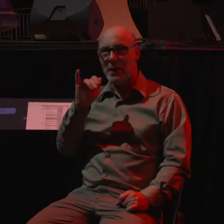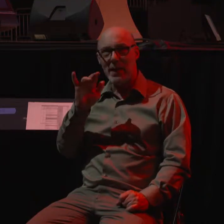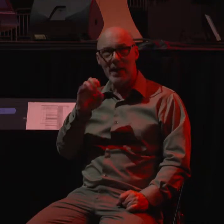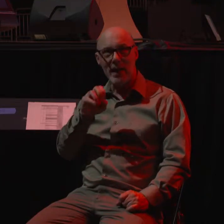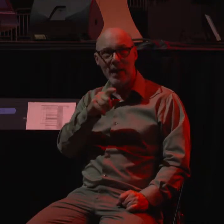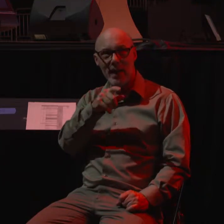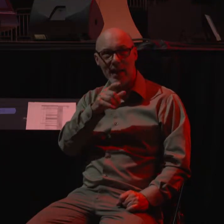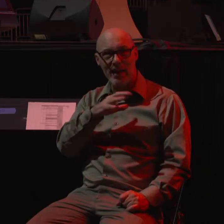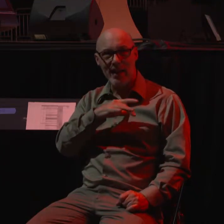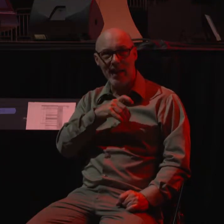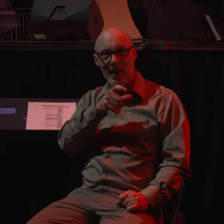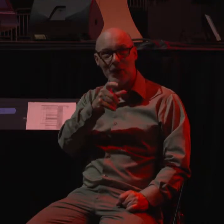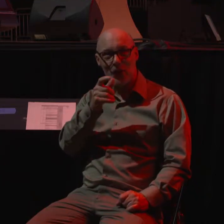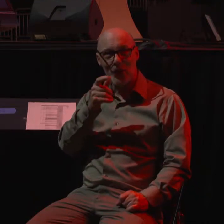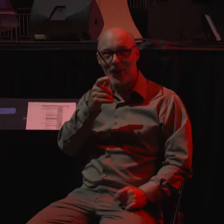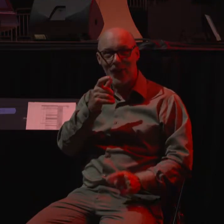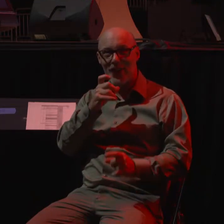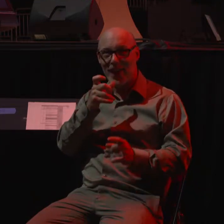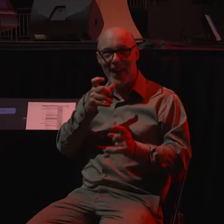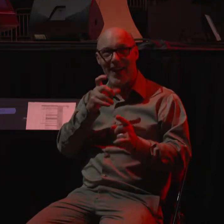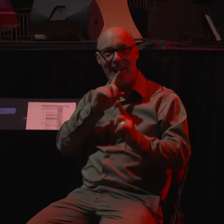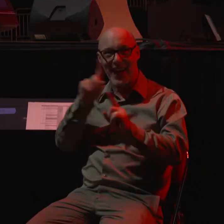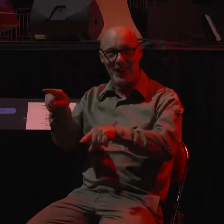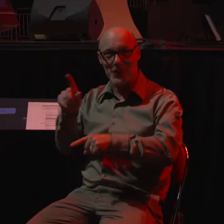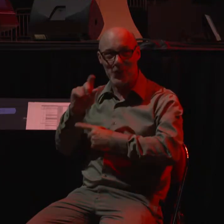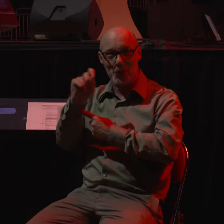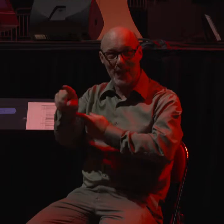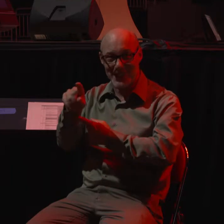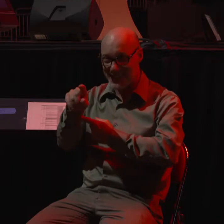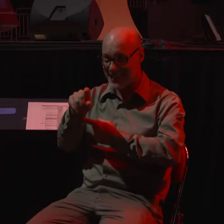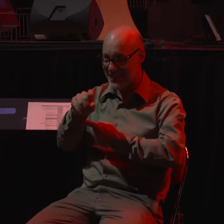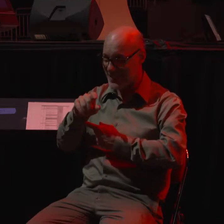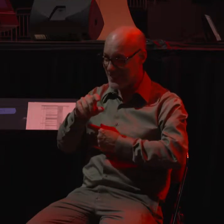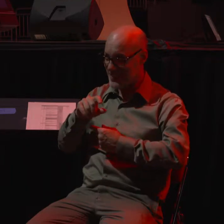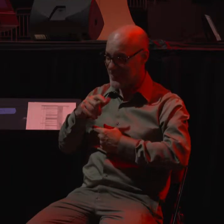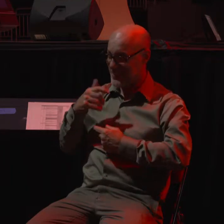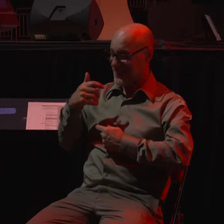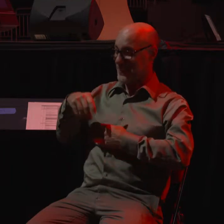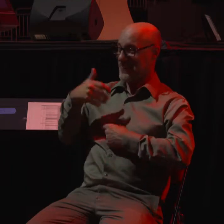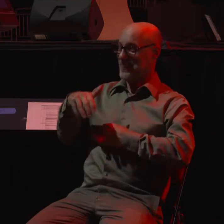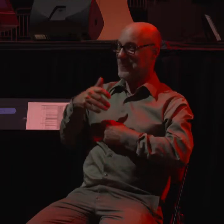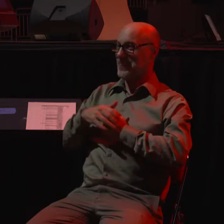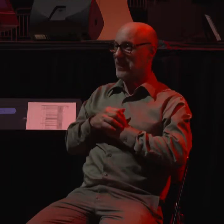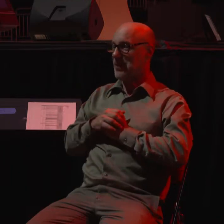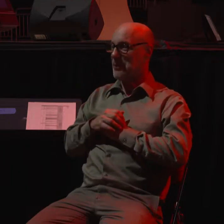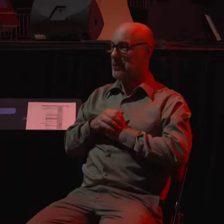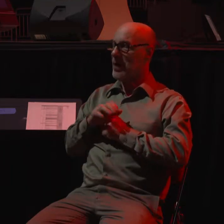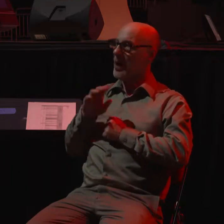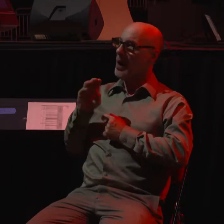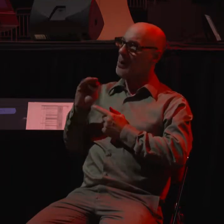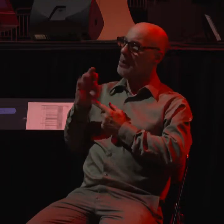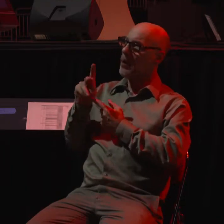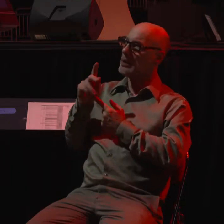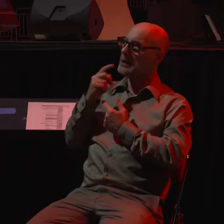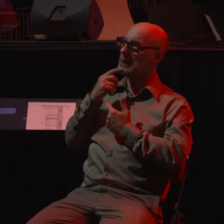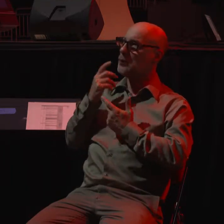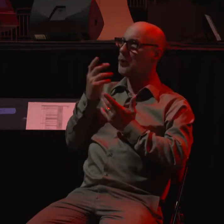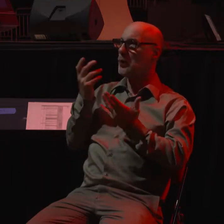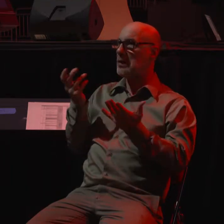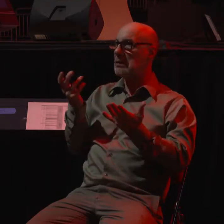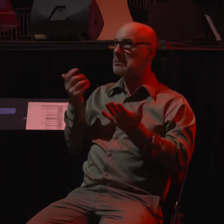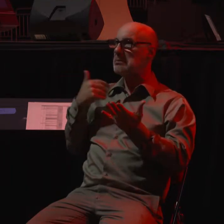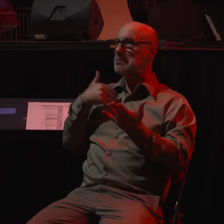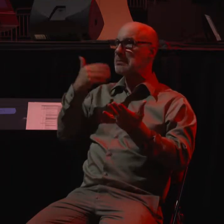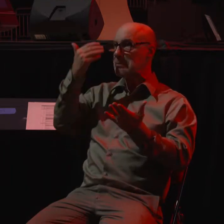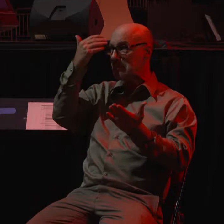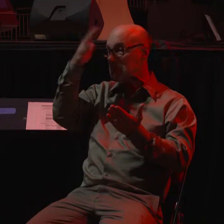Yeah. All right. Well, I don't know, but I would say from the